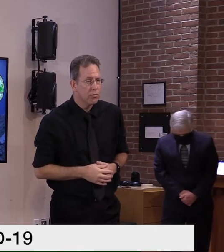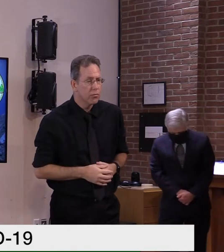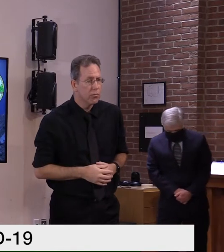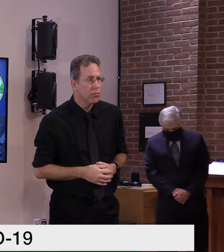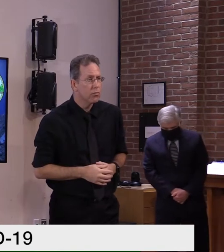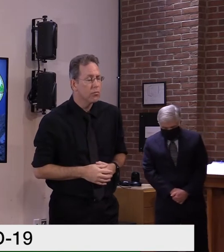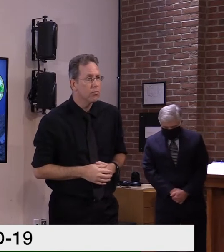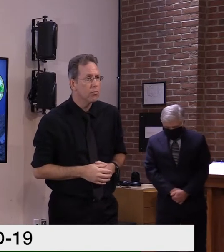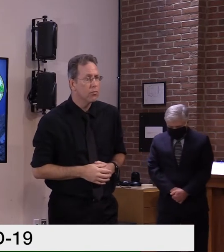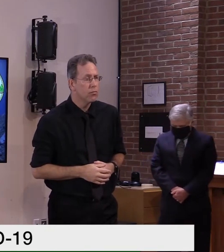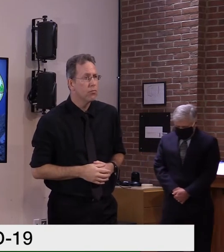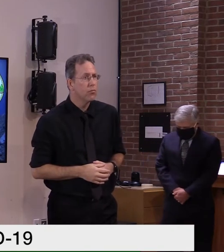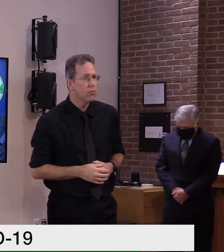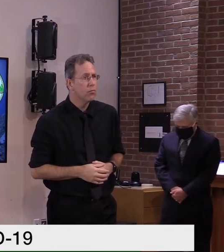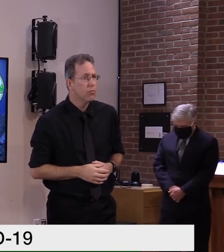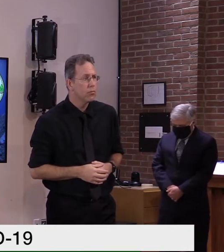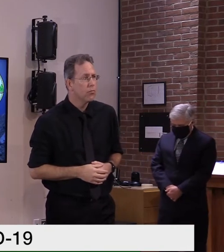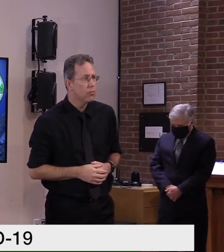My question is,